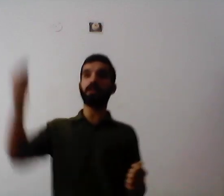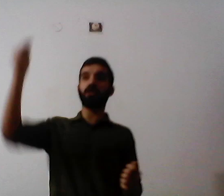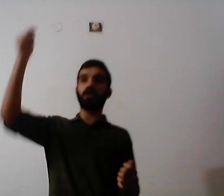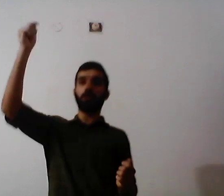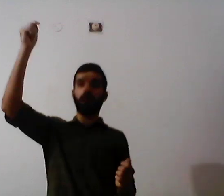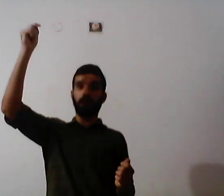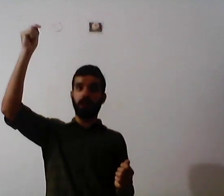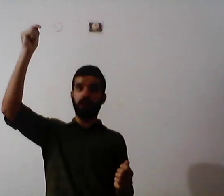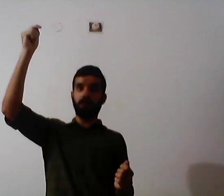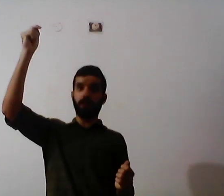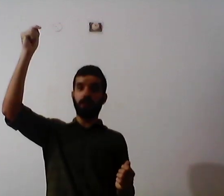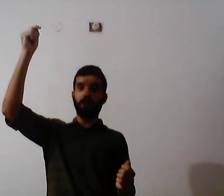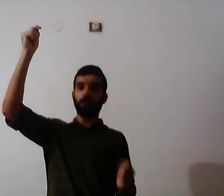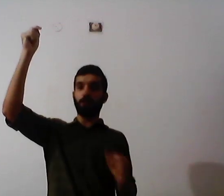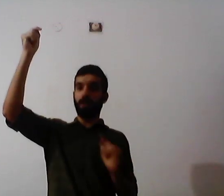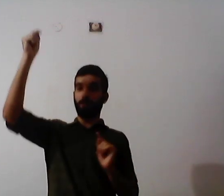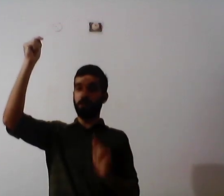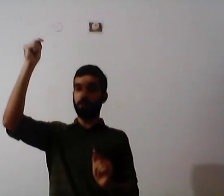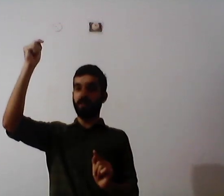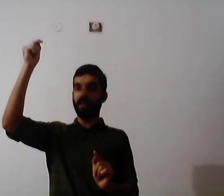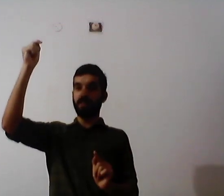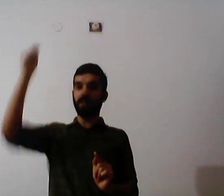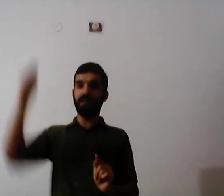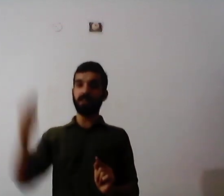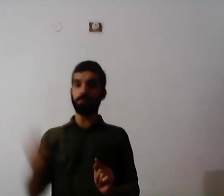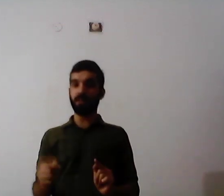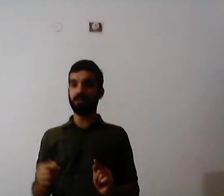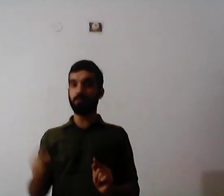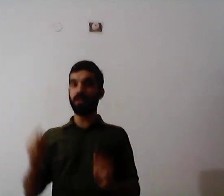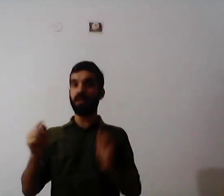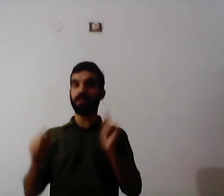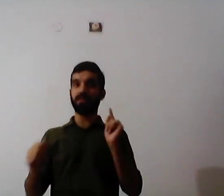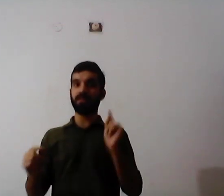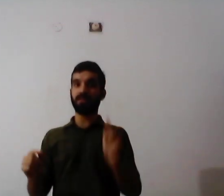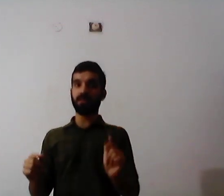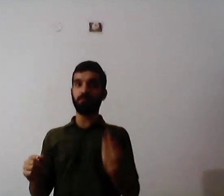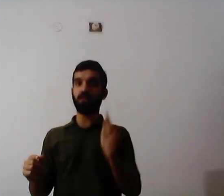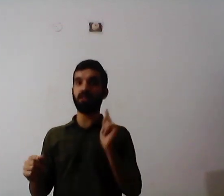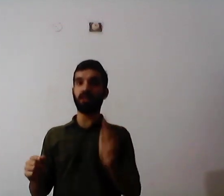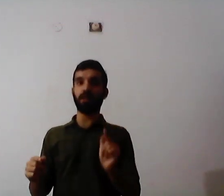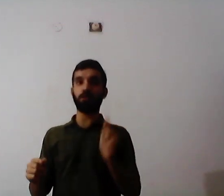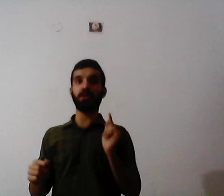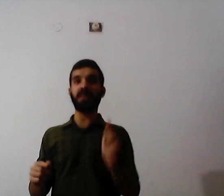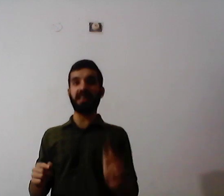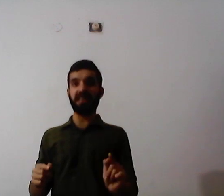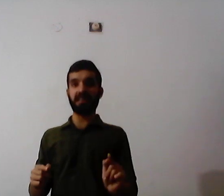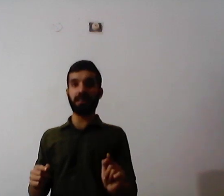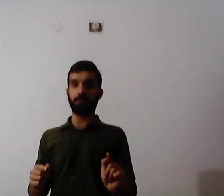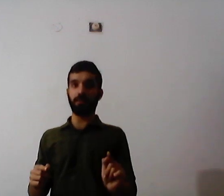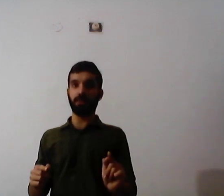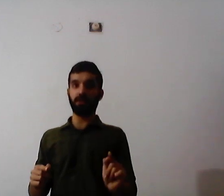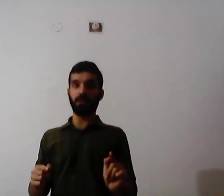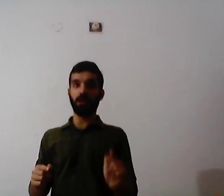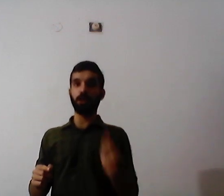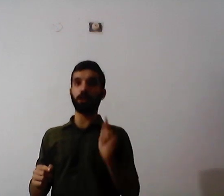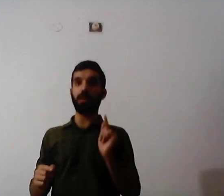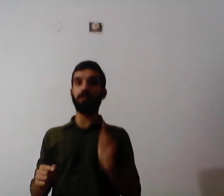is increasing. So according to our Le Chatelier's principle, the system will try to decrease the temperature. So it will try